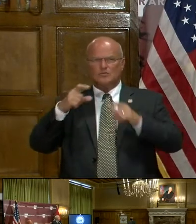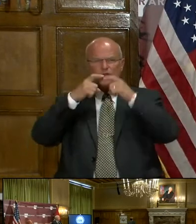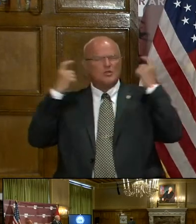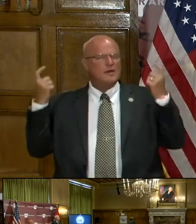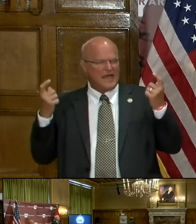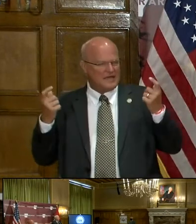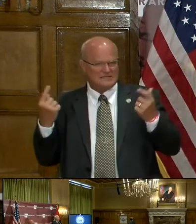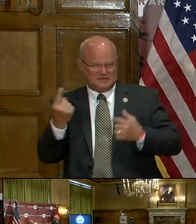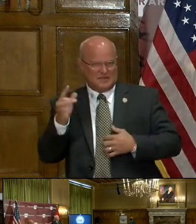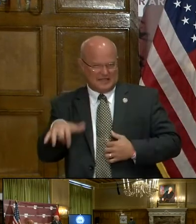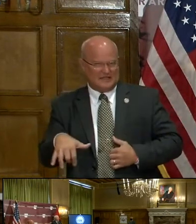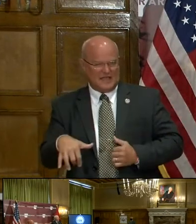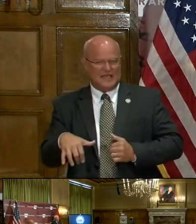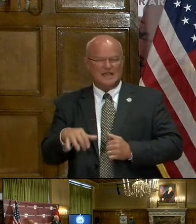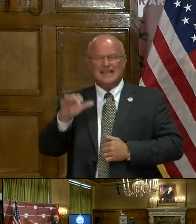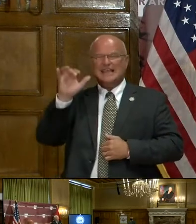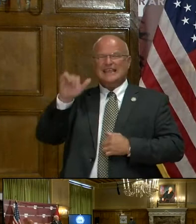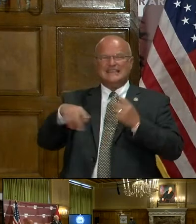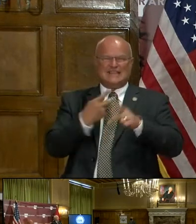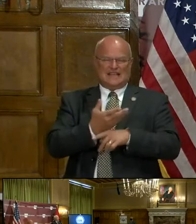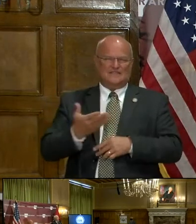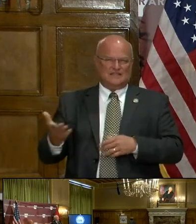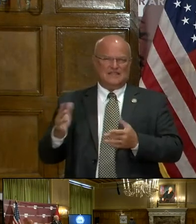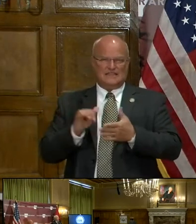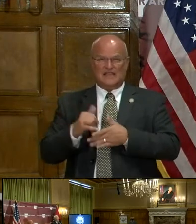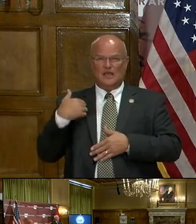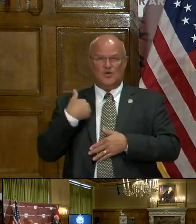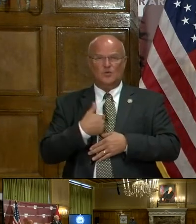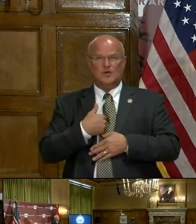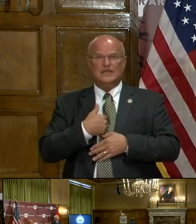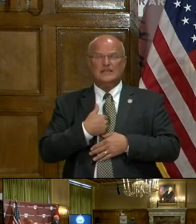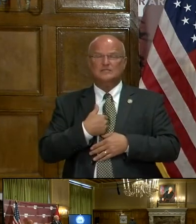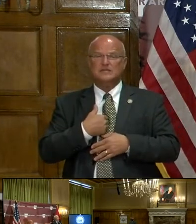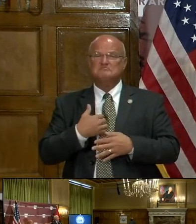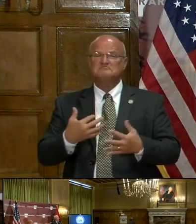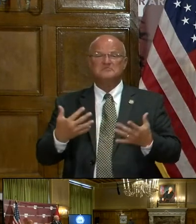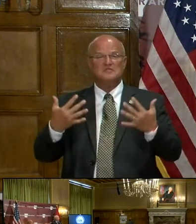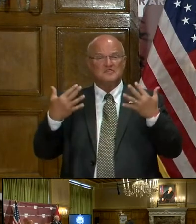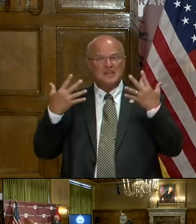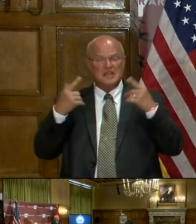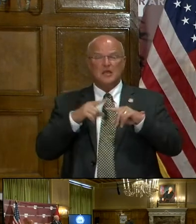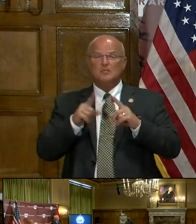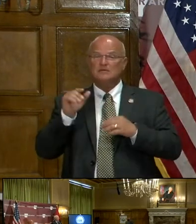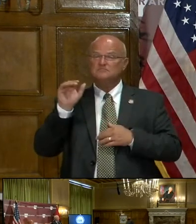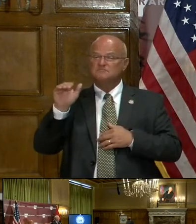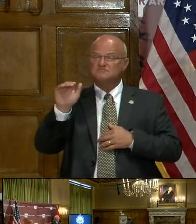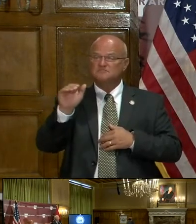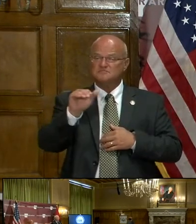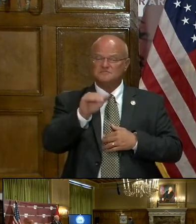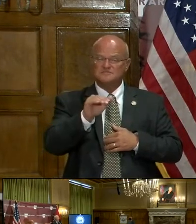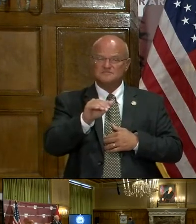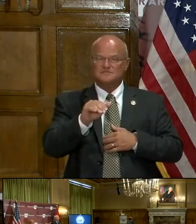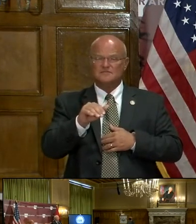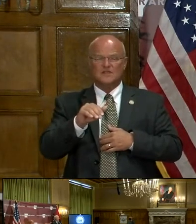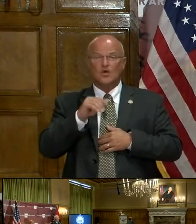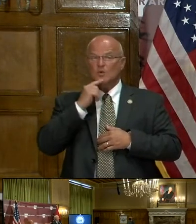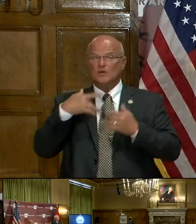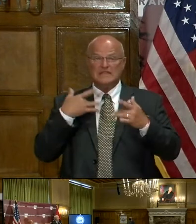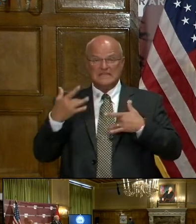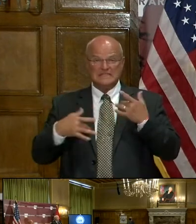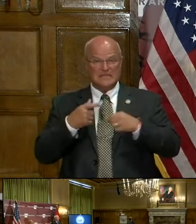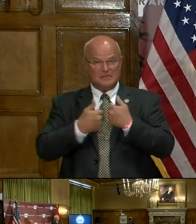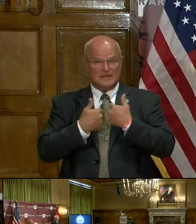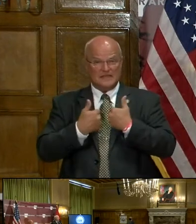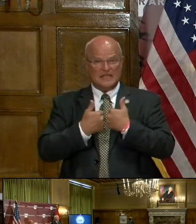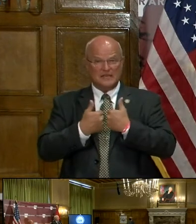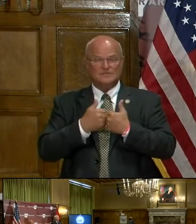put on your mask. I mean, those are the kind of things that we can be neighborly about, but remind people, because we do get excited about the